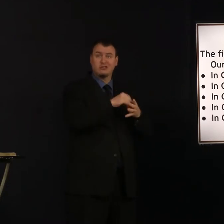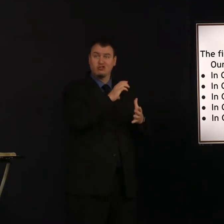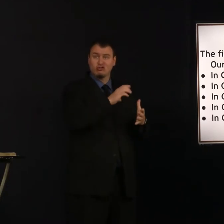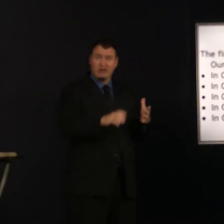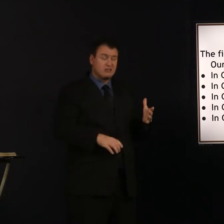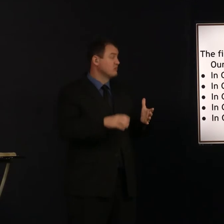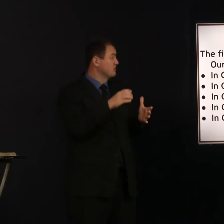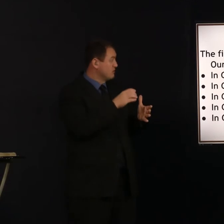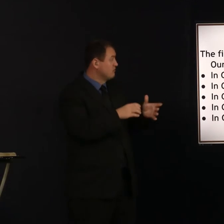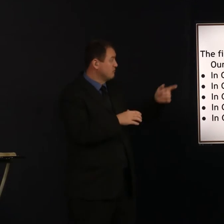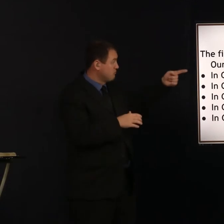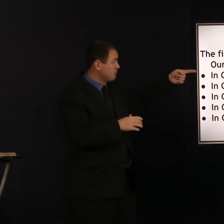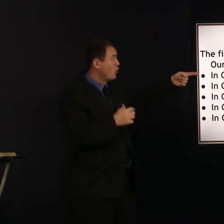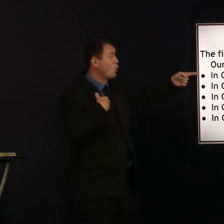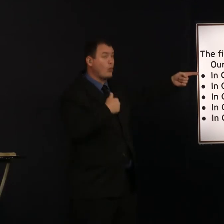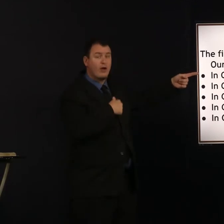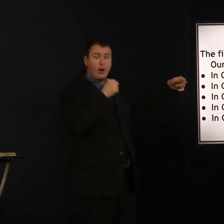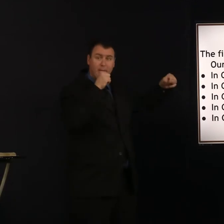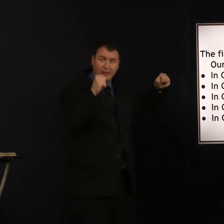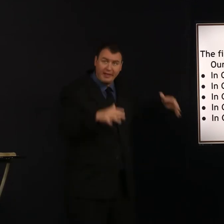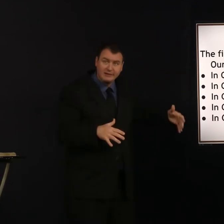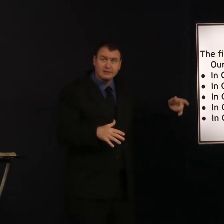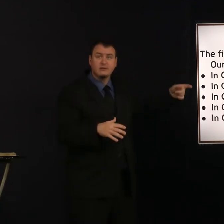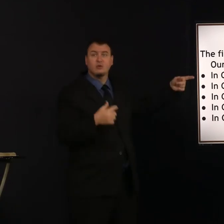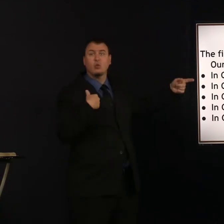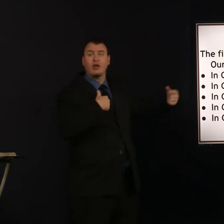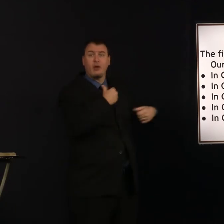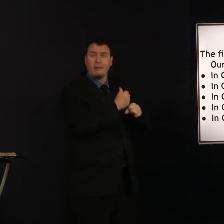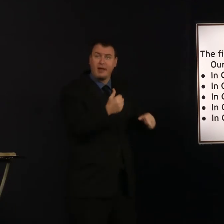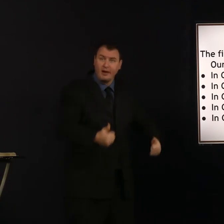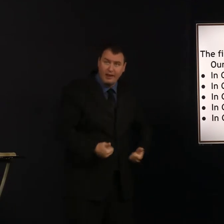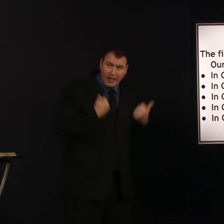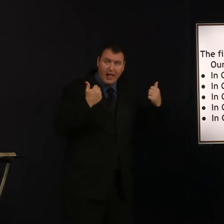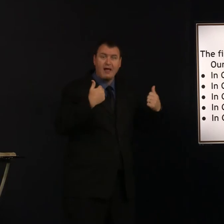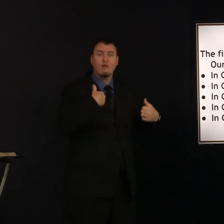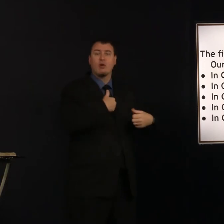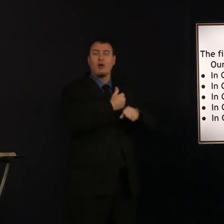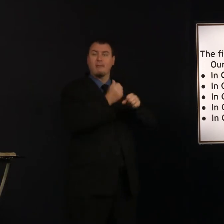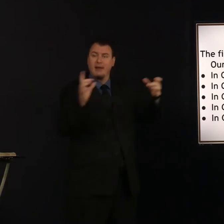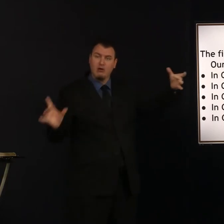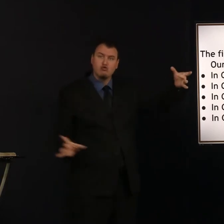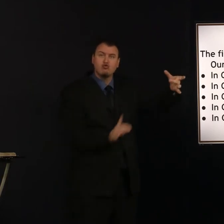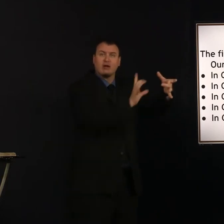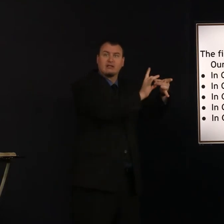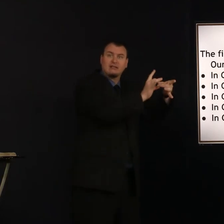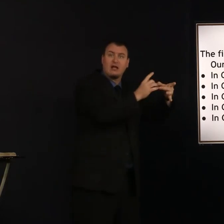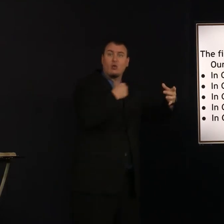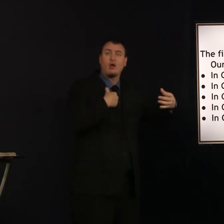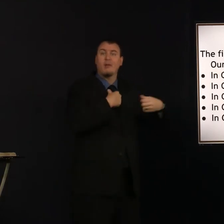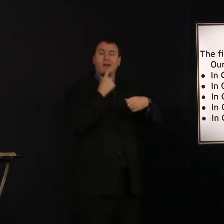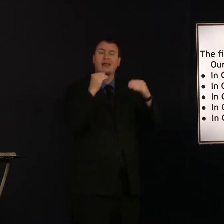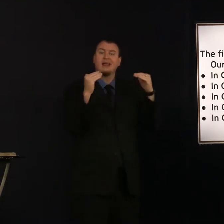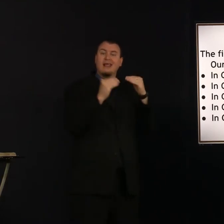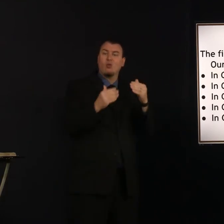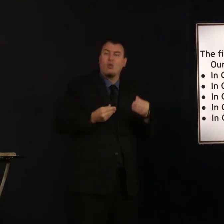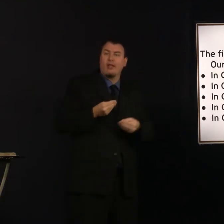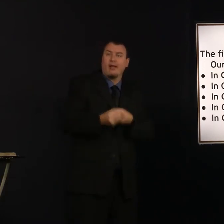position in Christ, we discuss several things. How we're blessed, how we're new alive, how we're